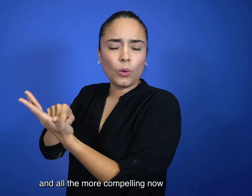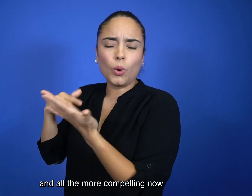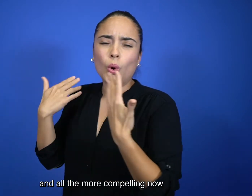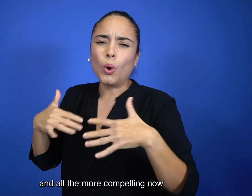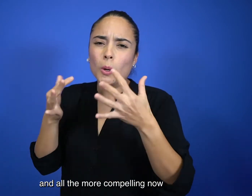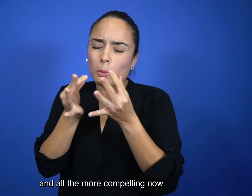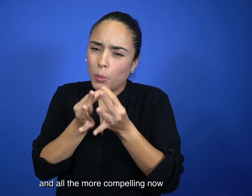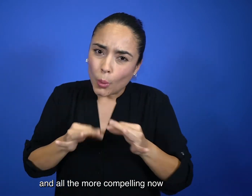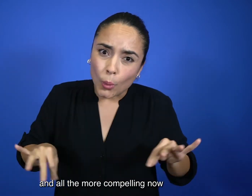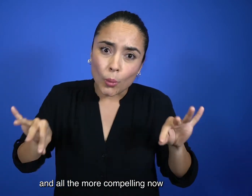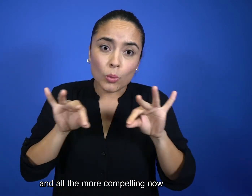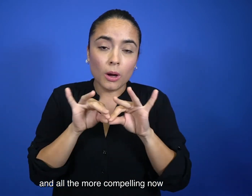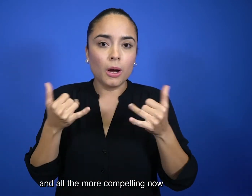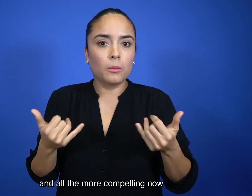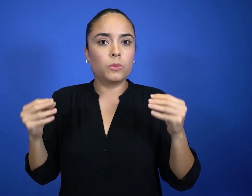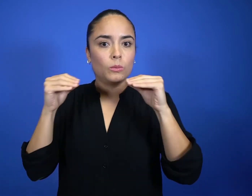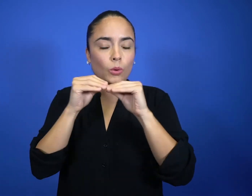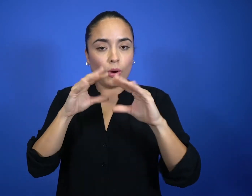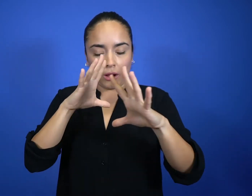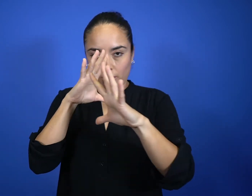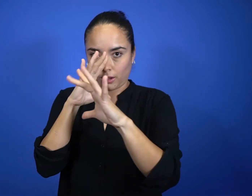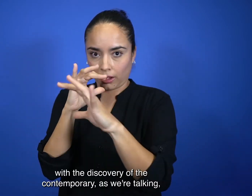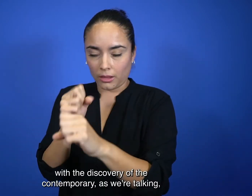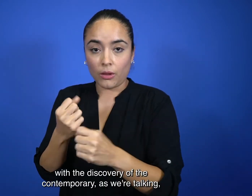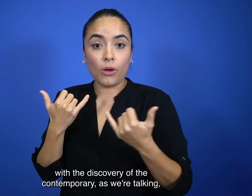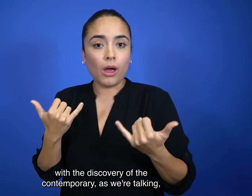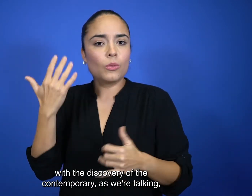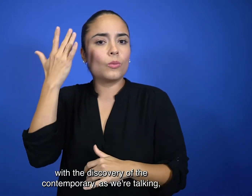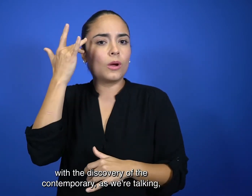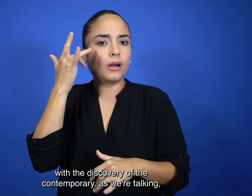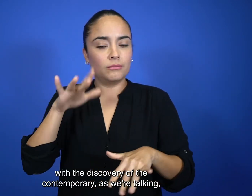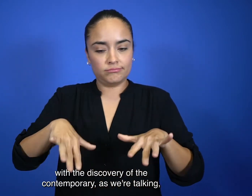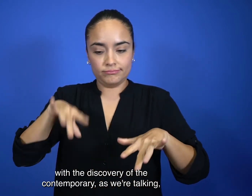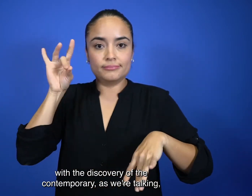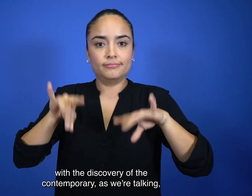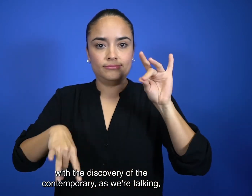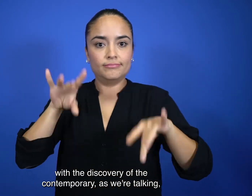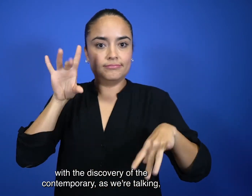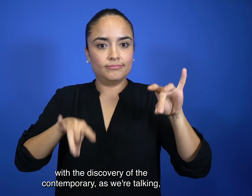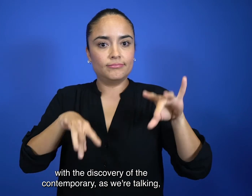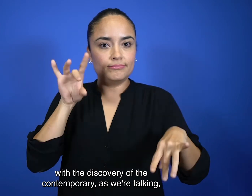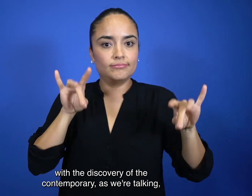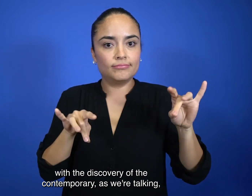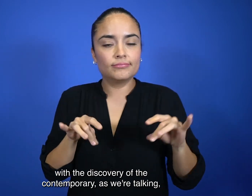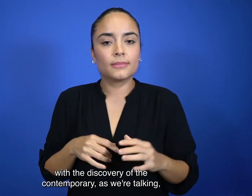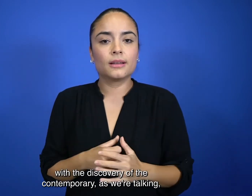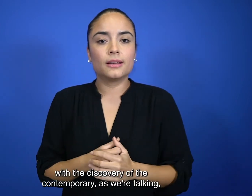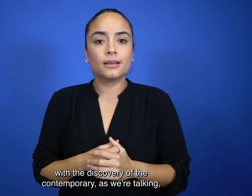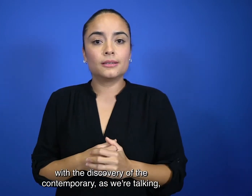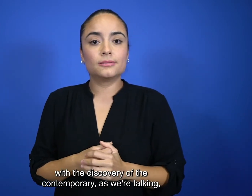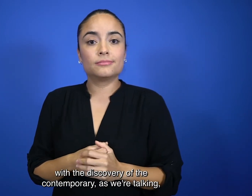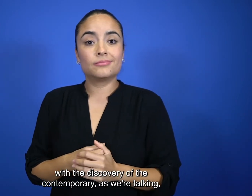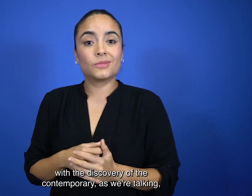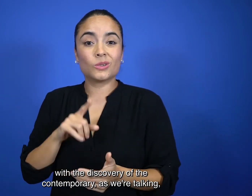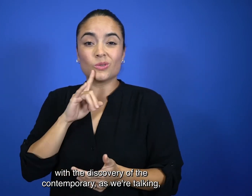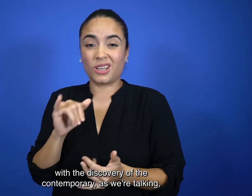more compelling now with the discovery of the contemporary, as we're